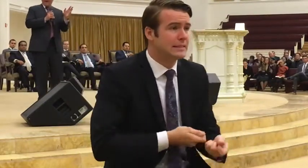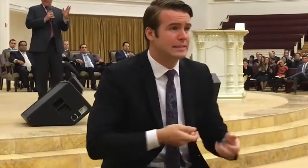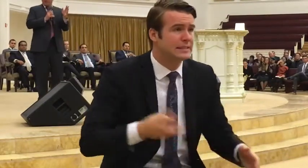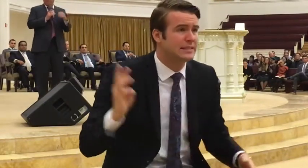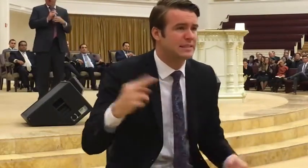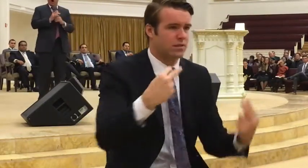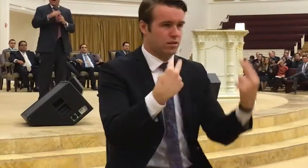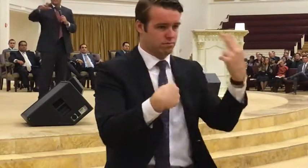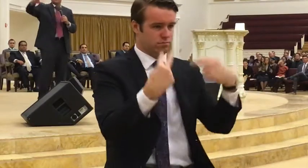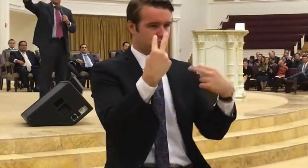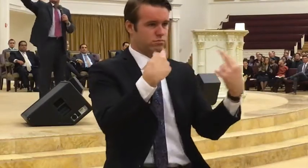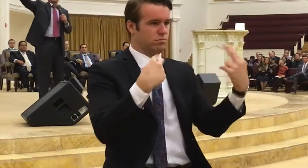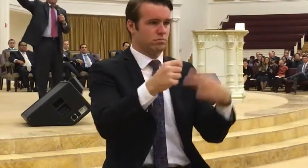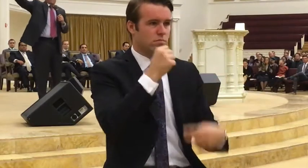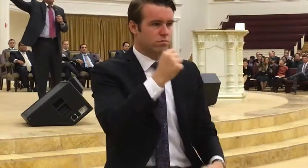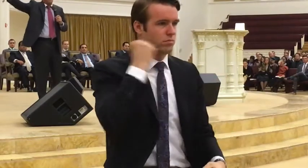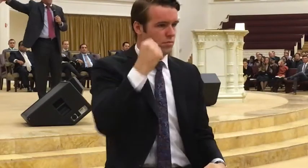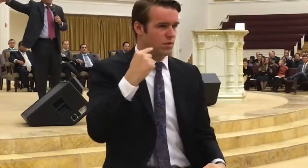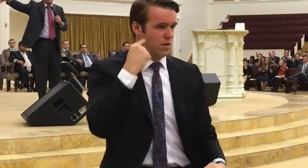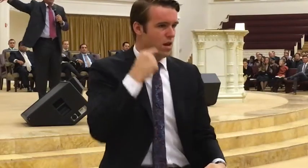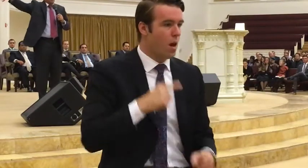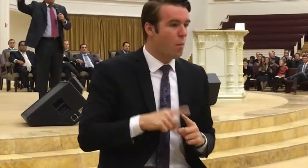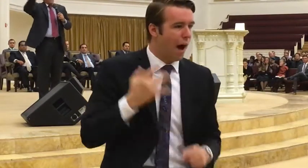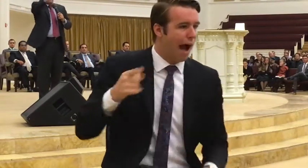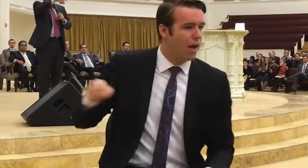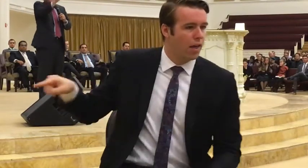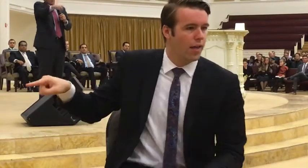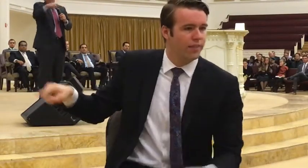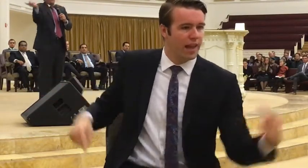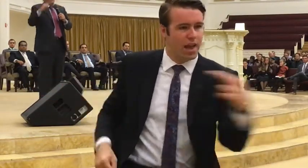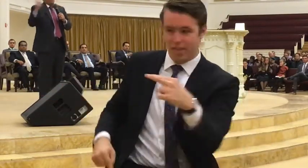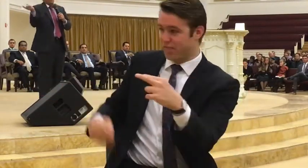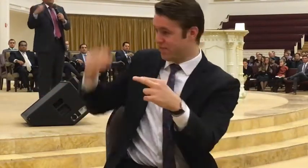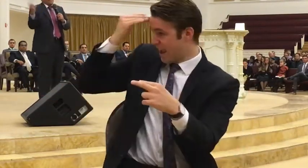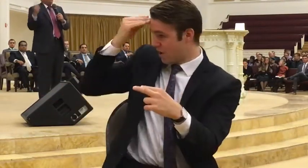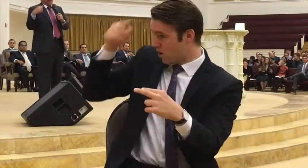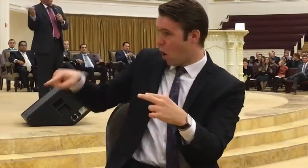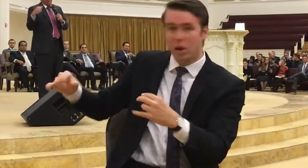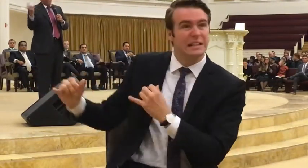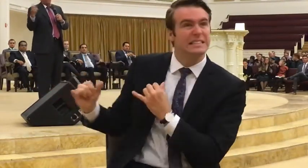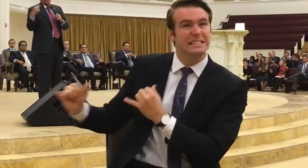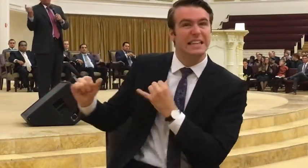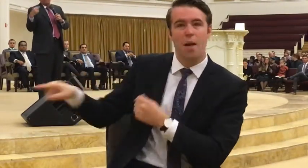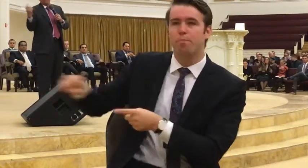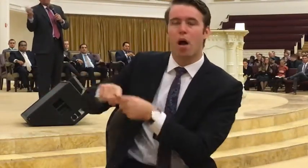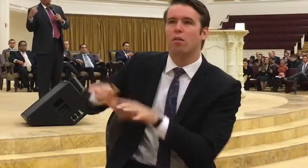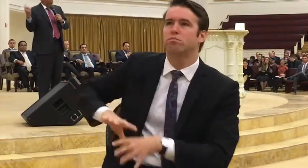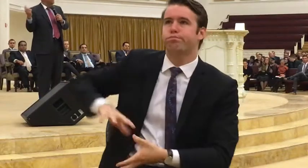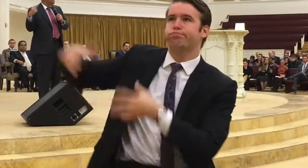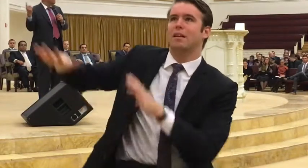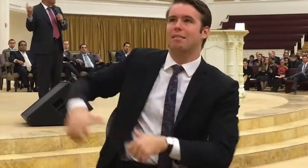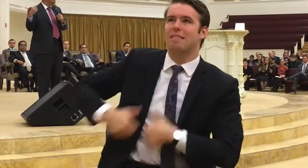my fellow employee is doing other things while they know we go to the same kingdom.